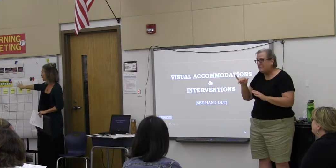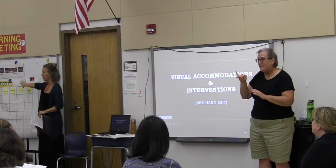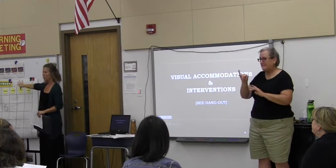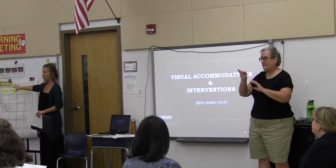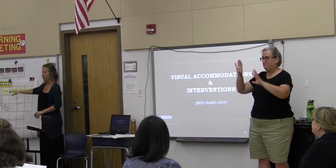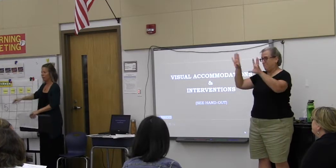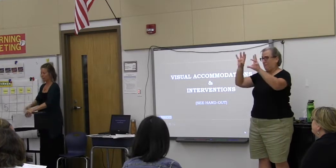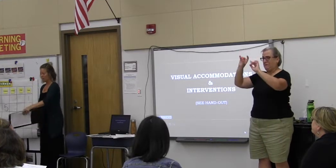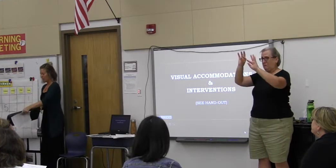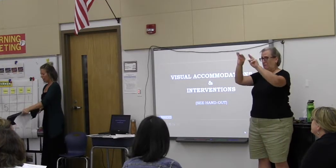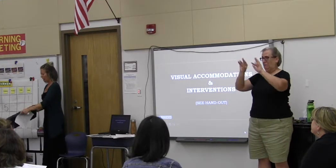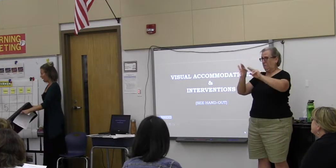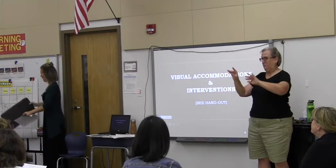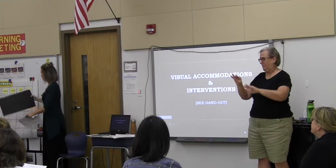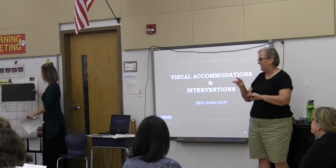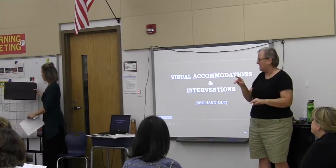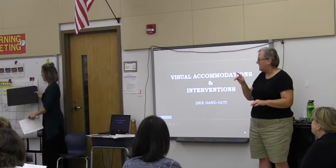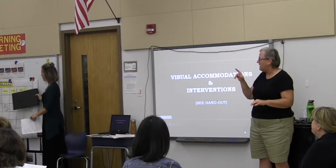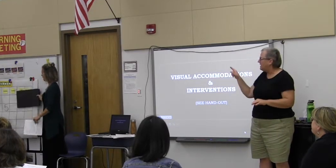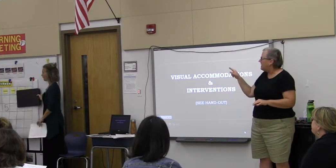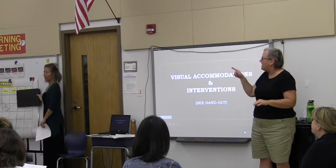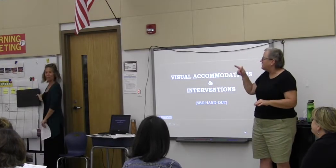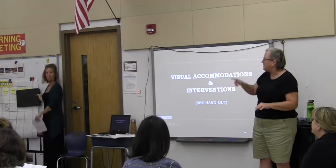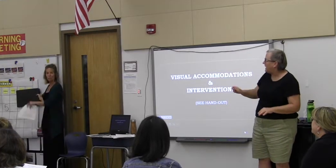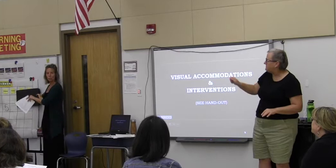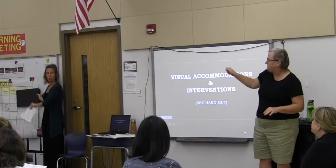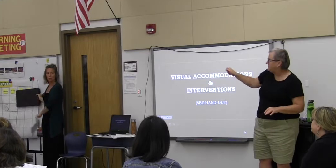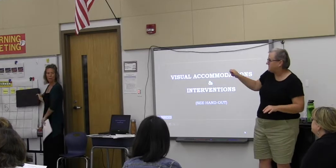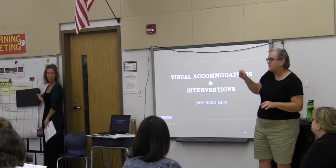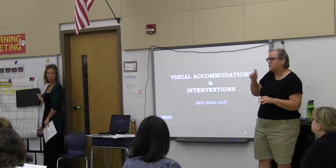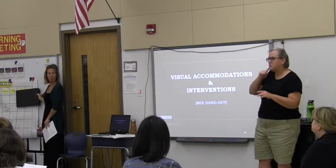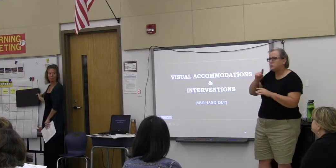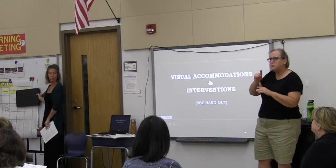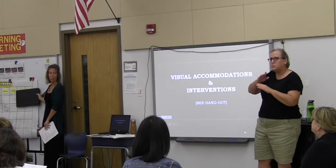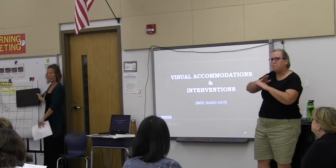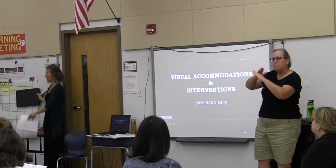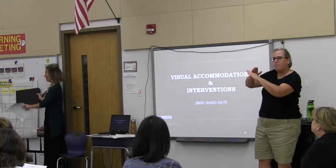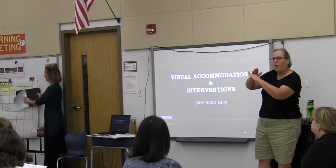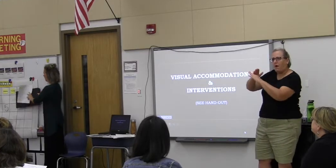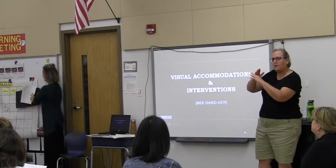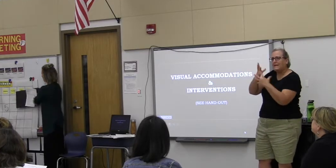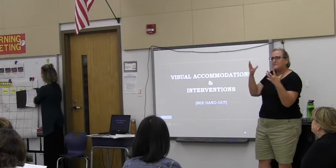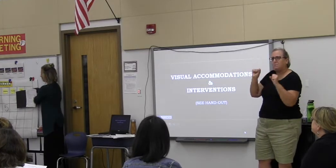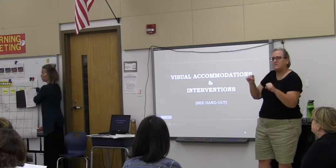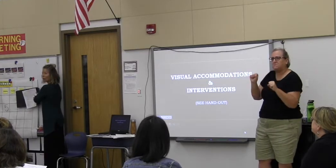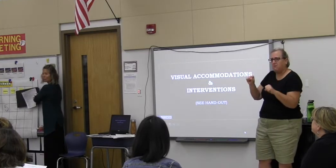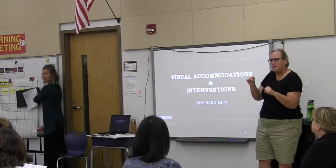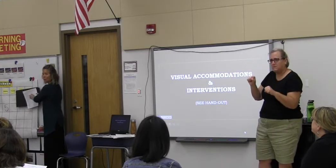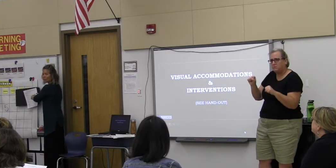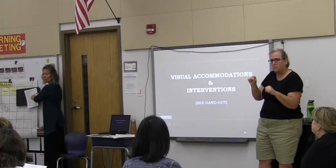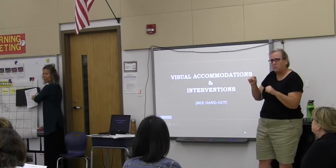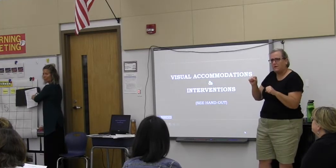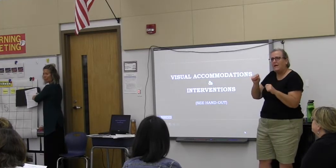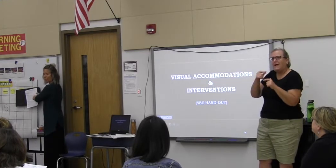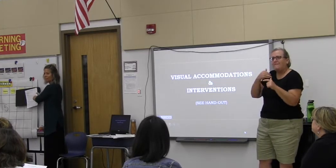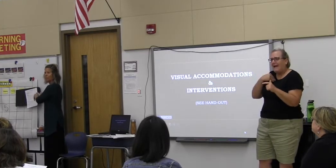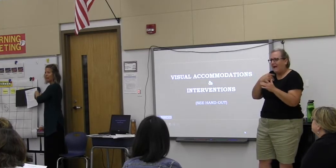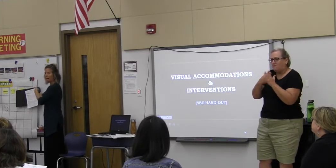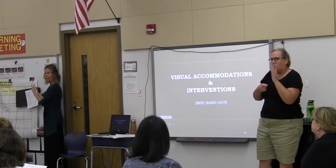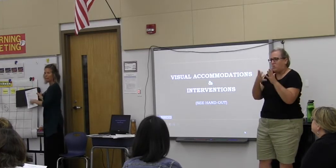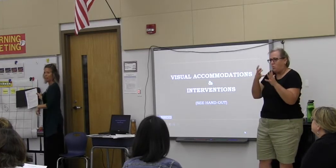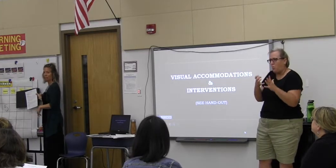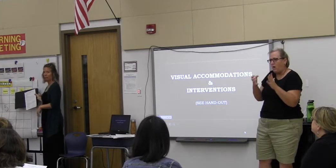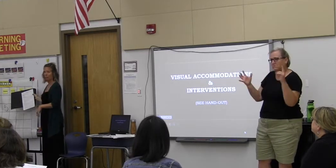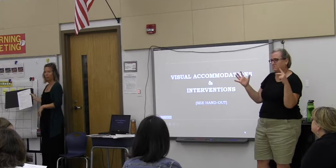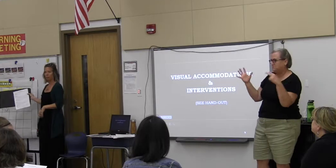sit here and look up here, I would try to block out as much with a black background as you can and have what you want them to look at against a